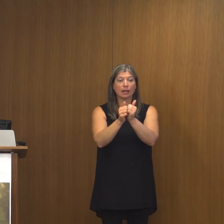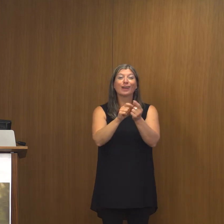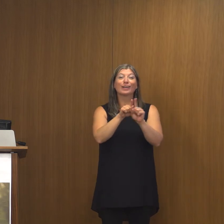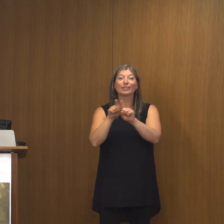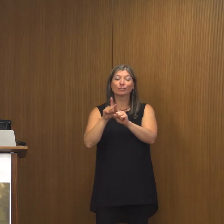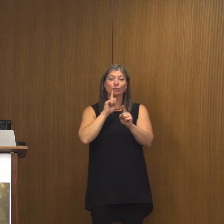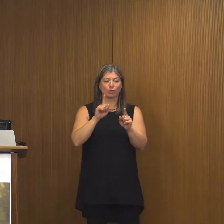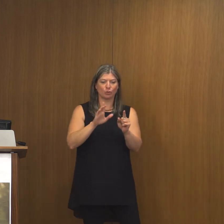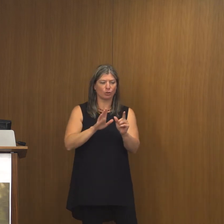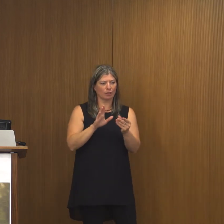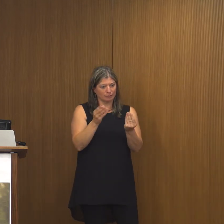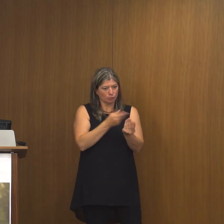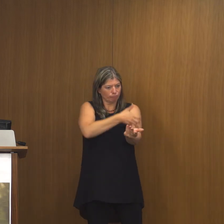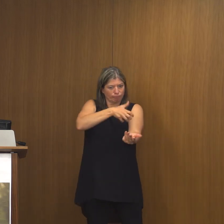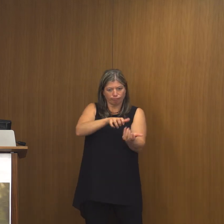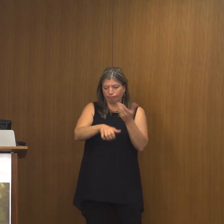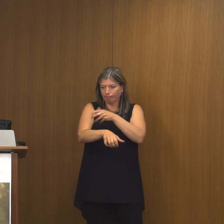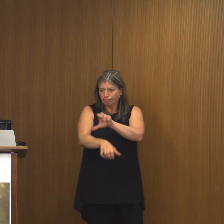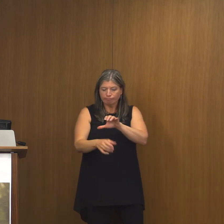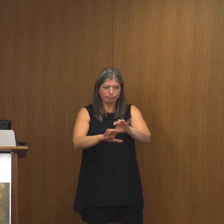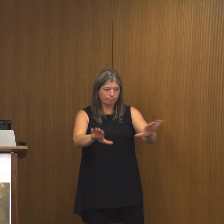and communities and community spaces.